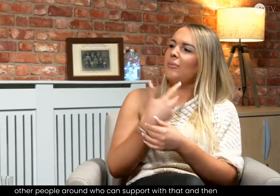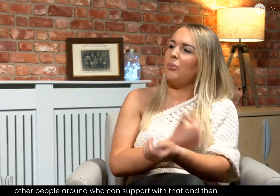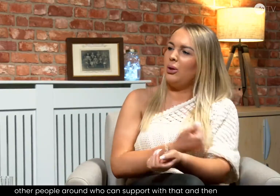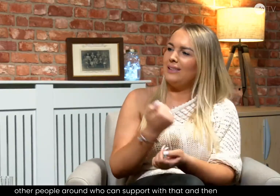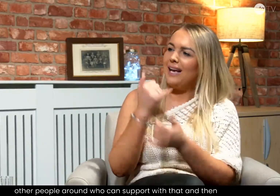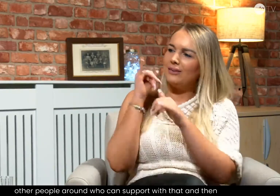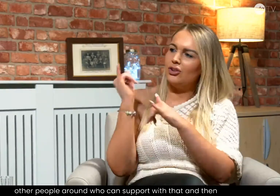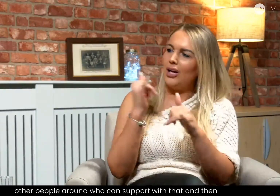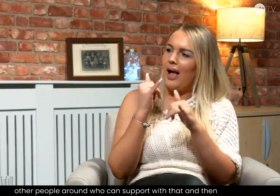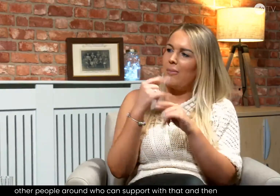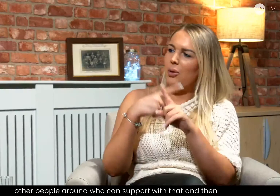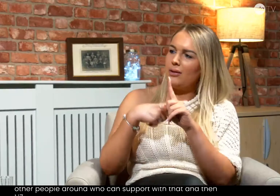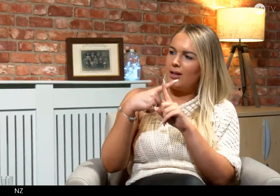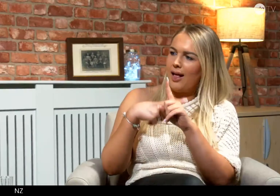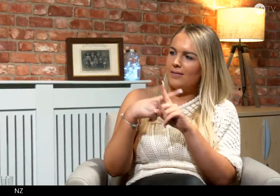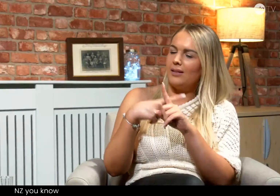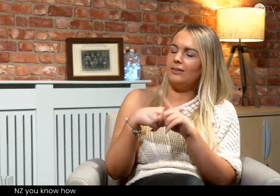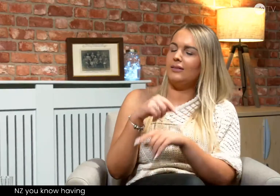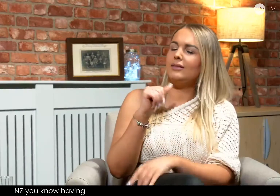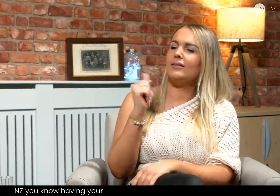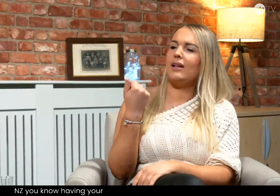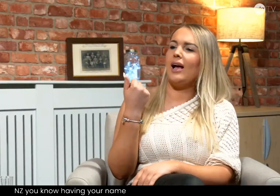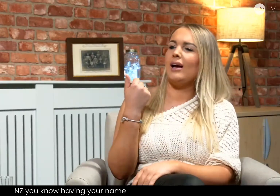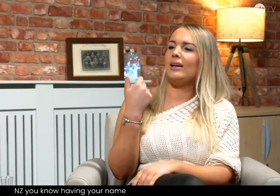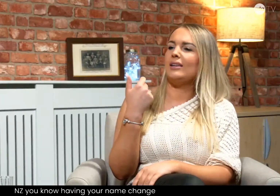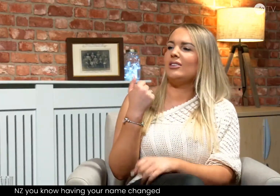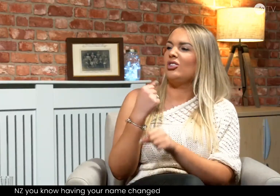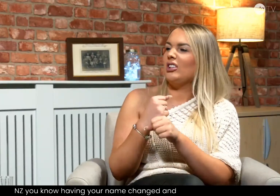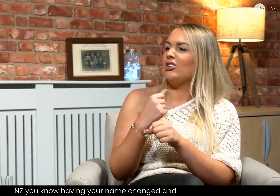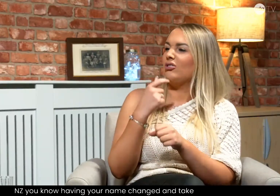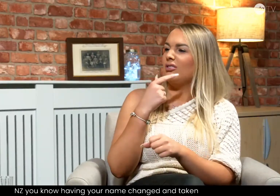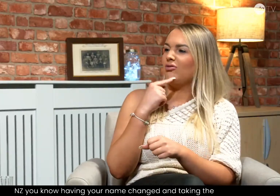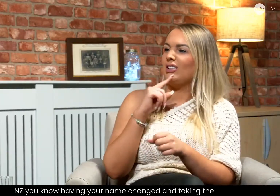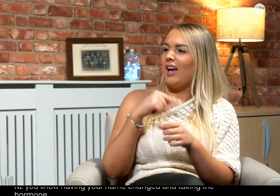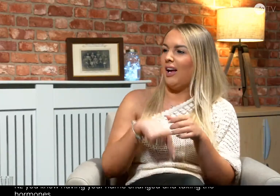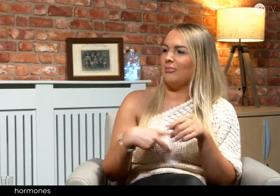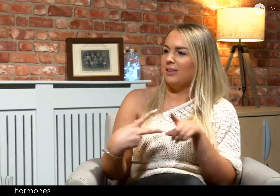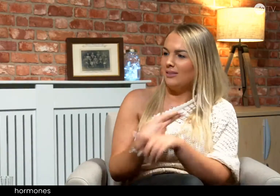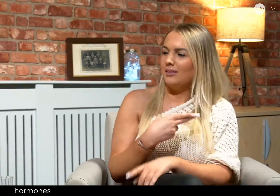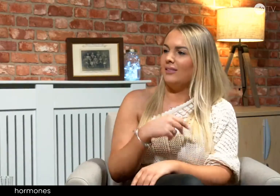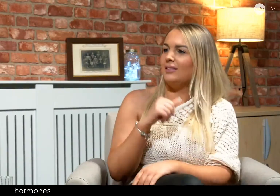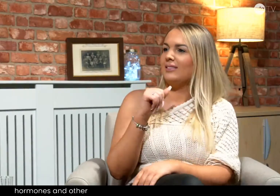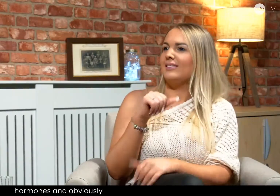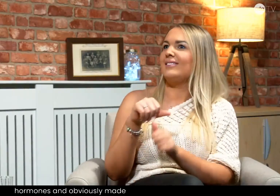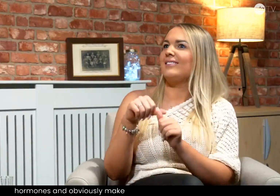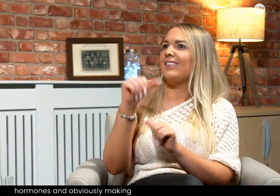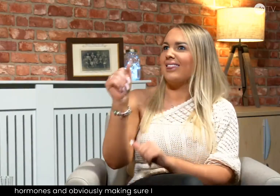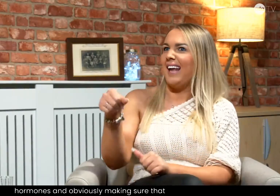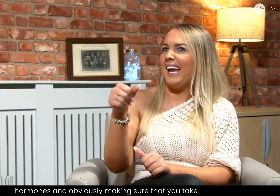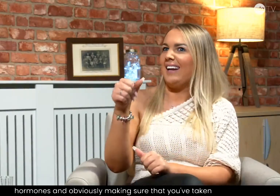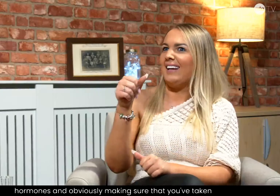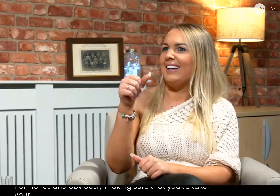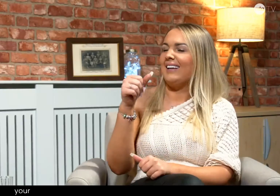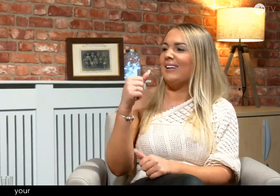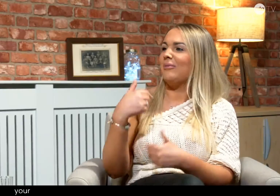you know, having your name changed and taking the hormones, and obviously making sure that you've taken your blood tests as well as having the